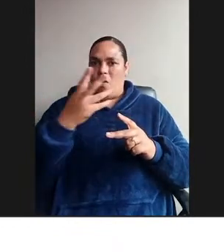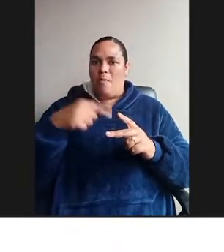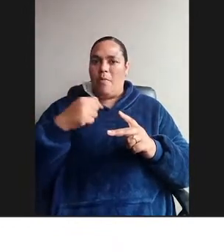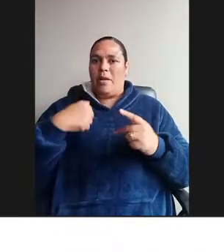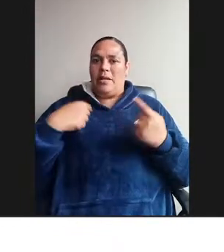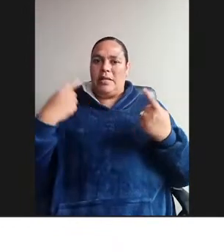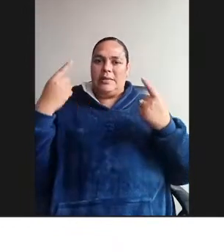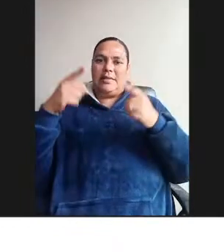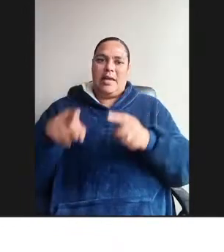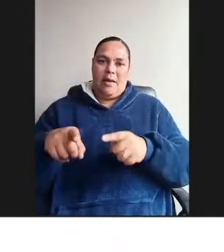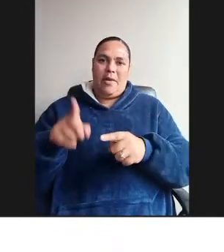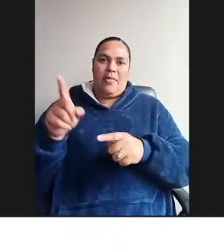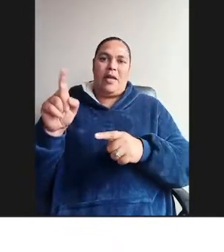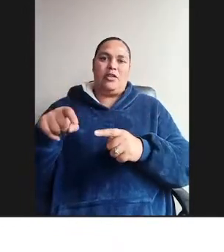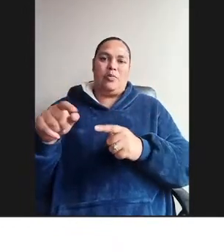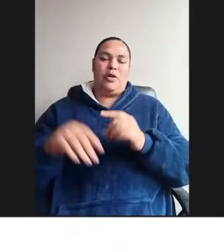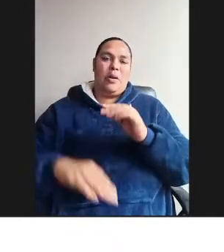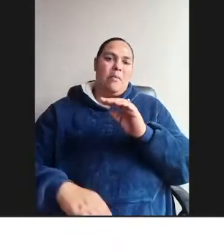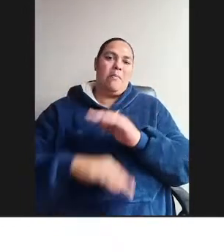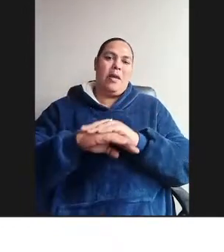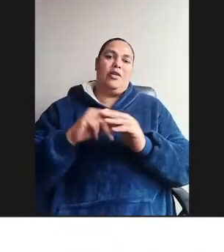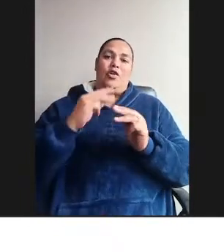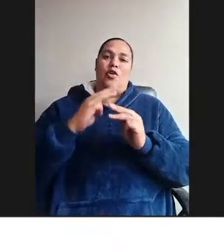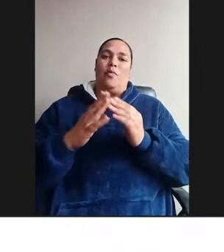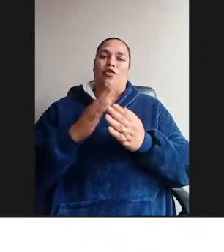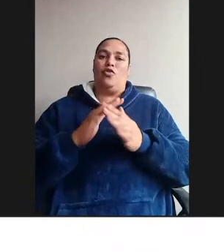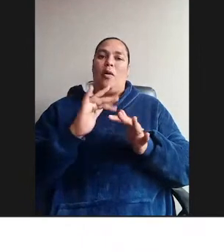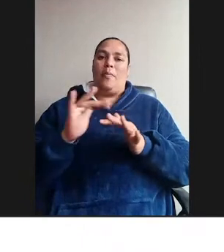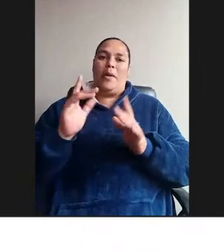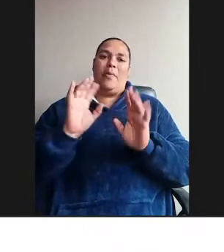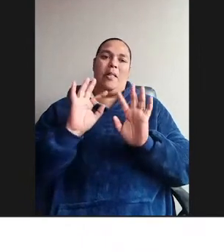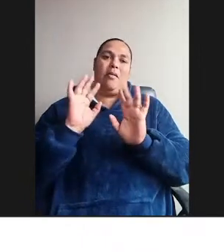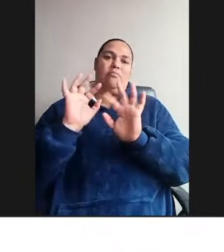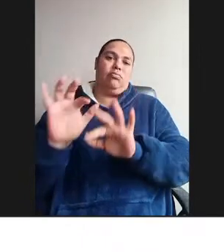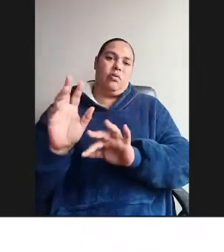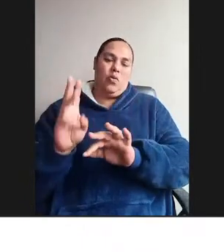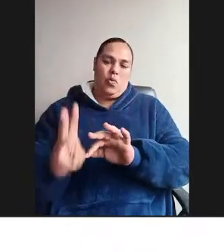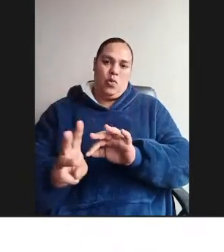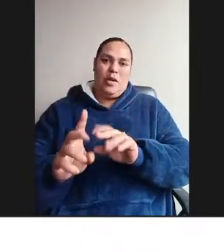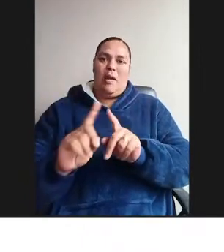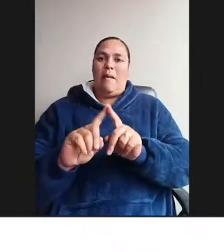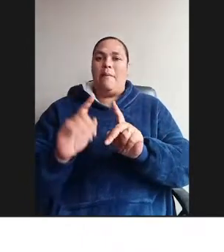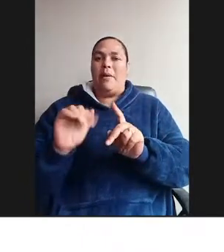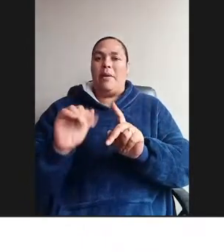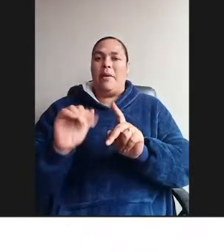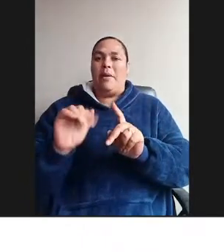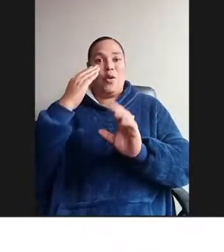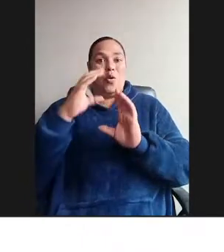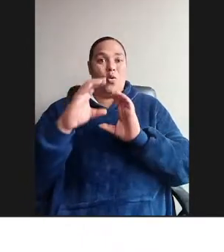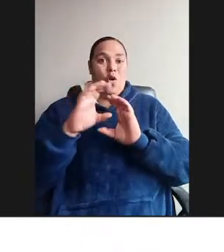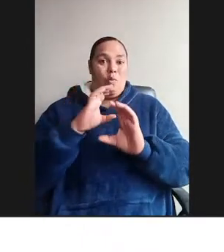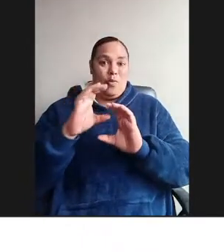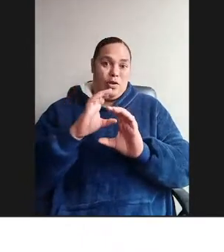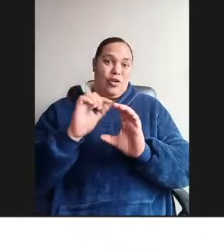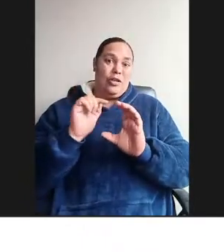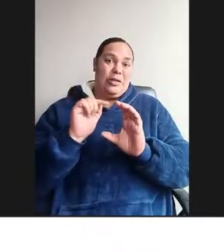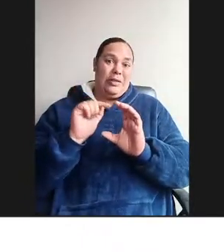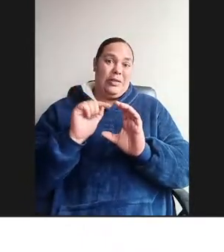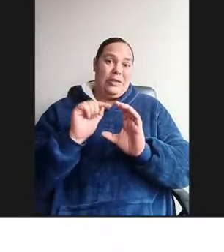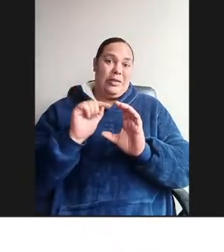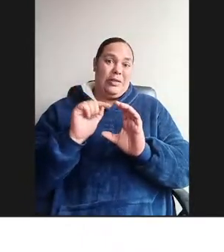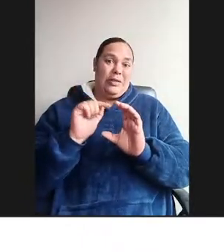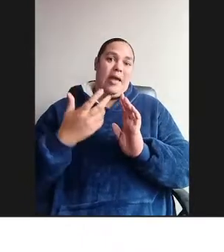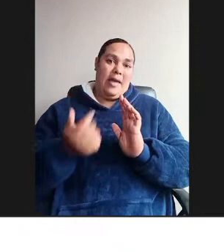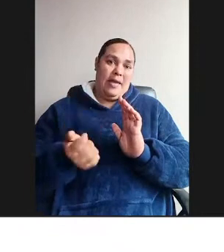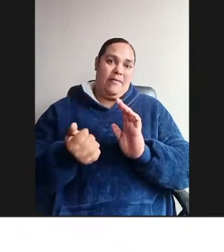have maximized to make sure that people do come. So I know communication has been there,